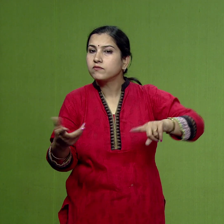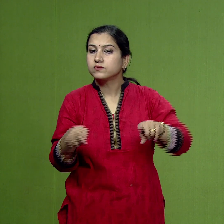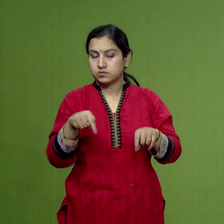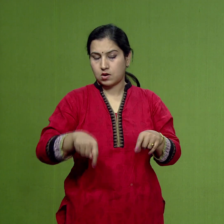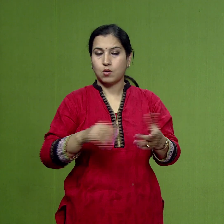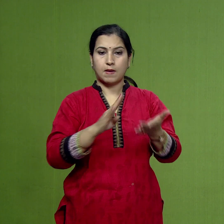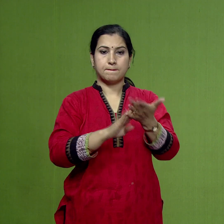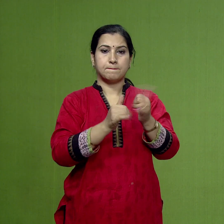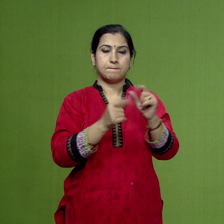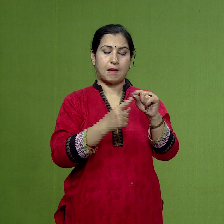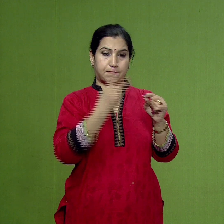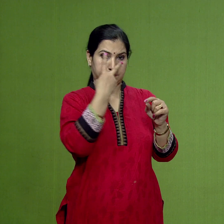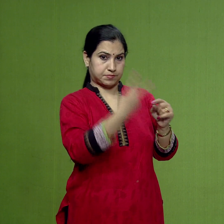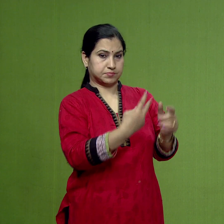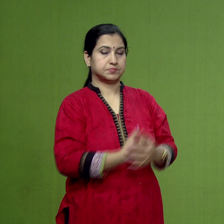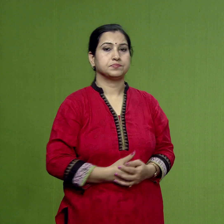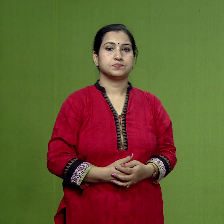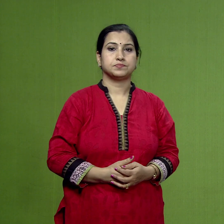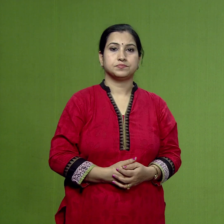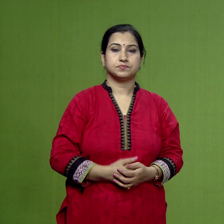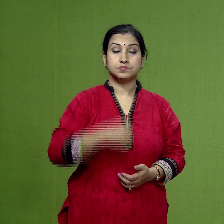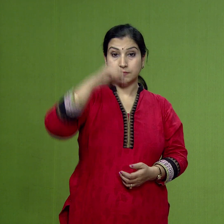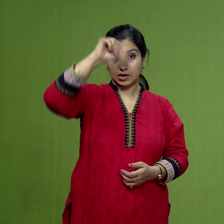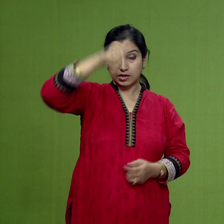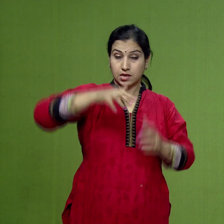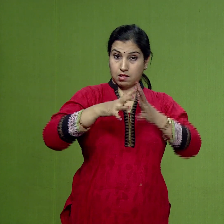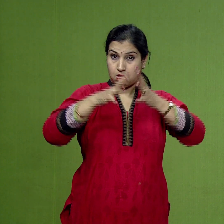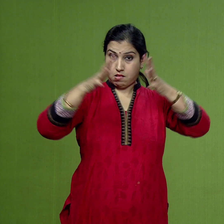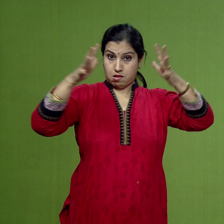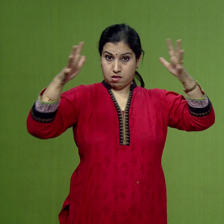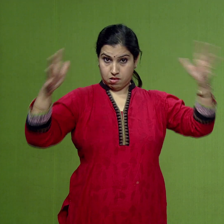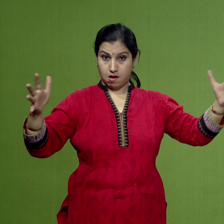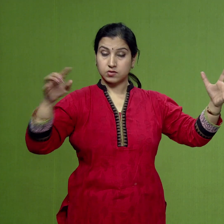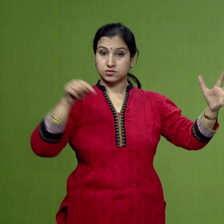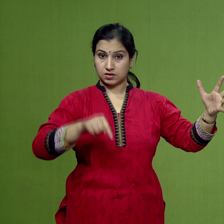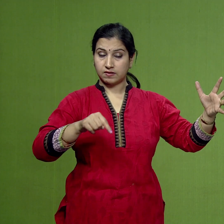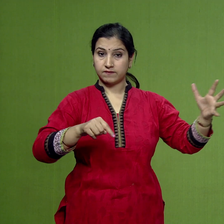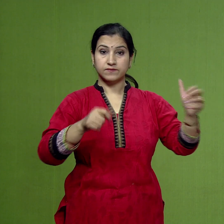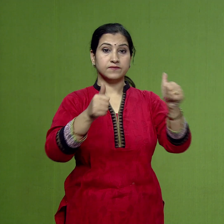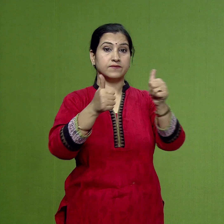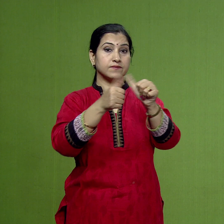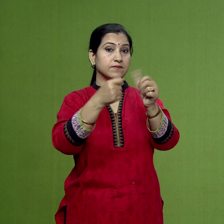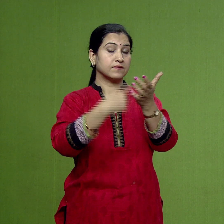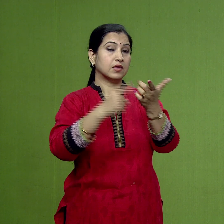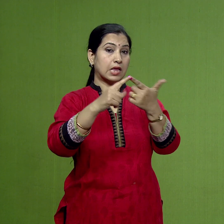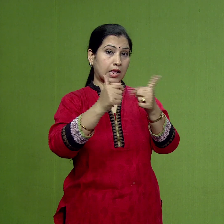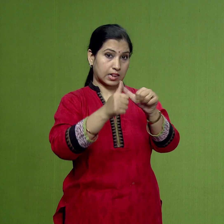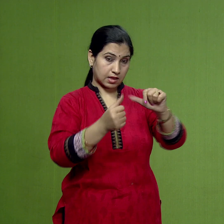Look at the map. India is the largest country in terms of area and population in South Asia.